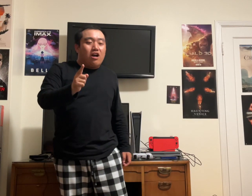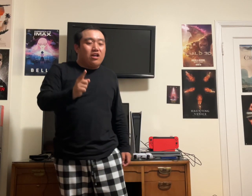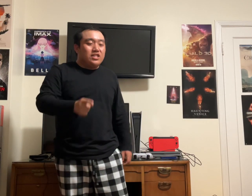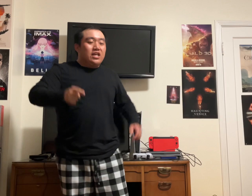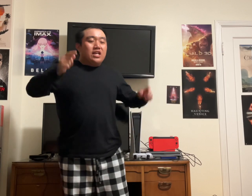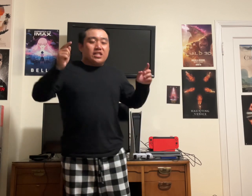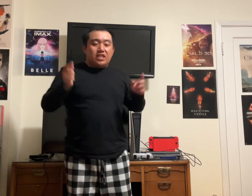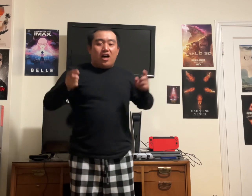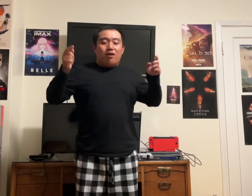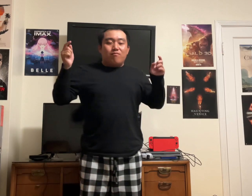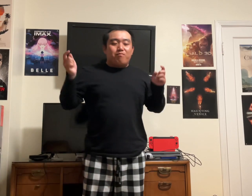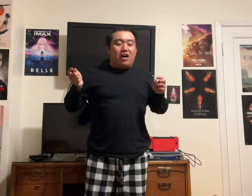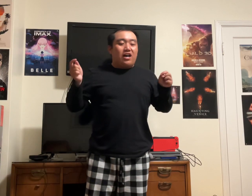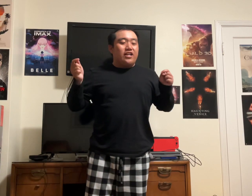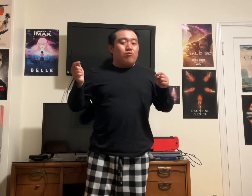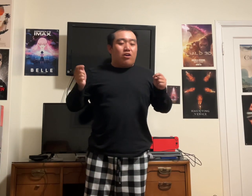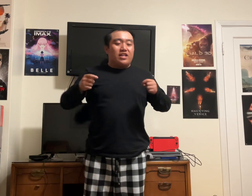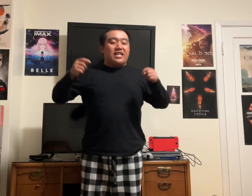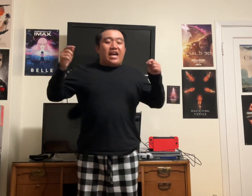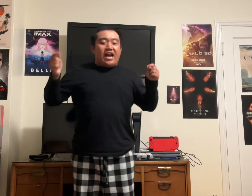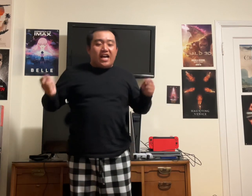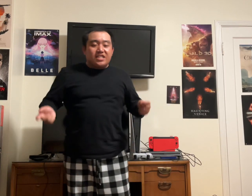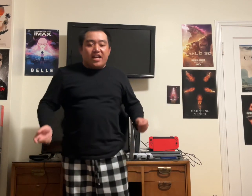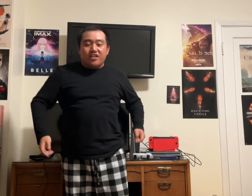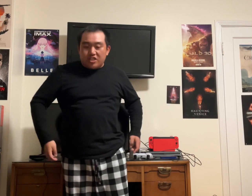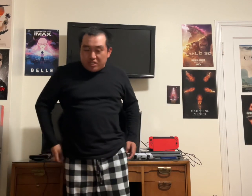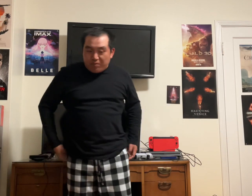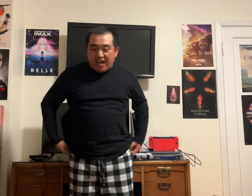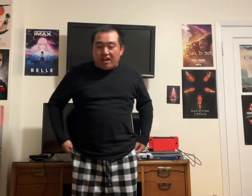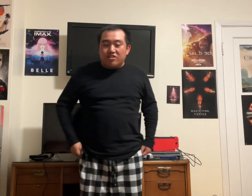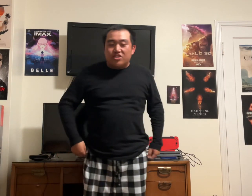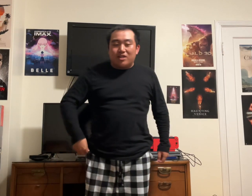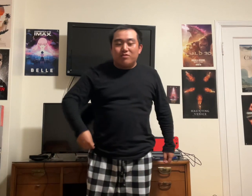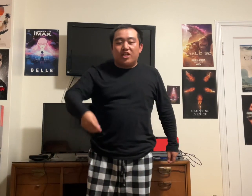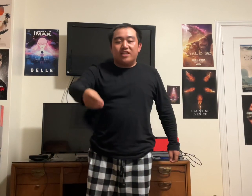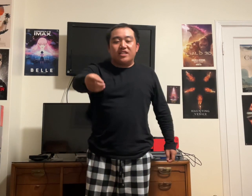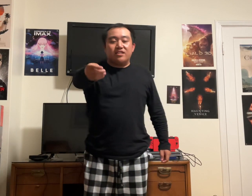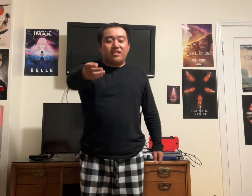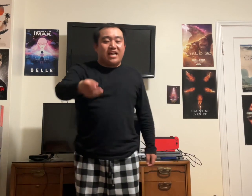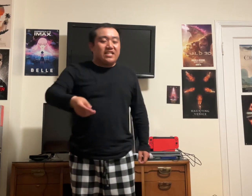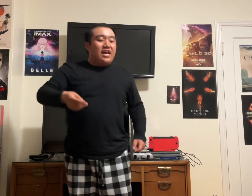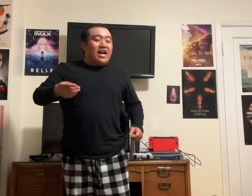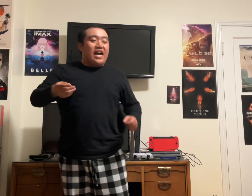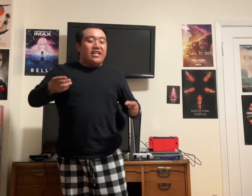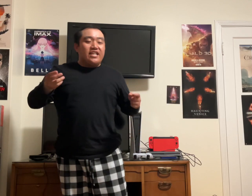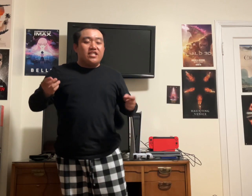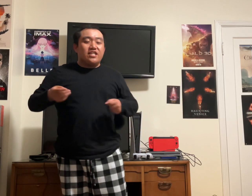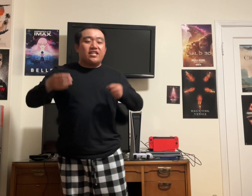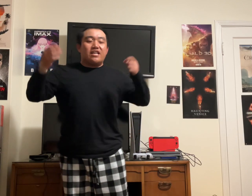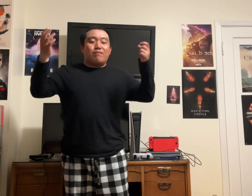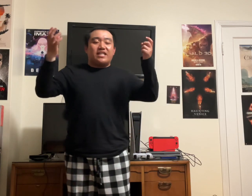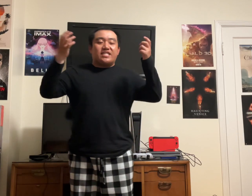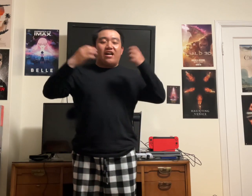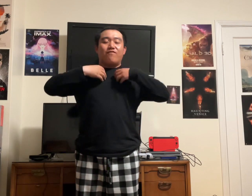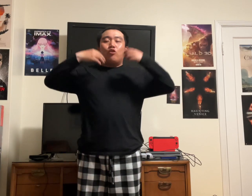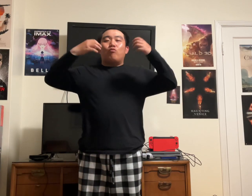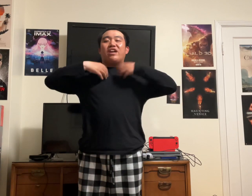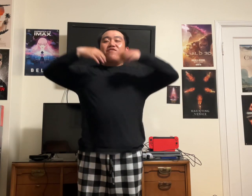stars. Somebody once asked I could spare some change in the gas. I need to get myself away from